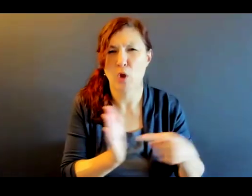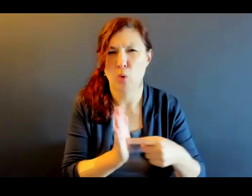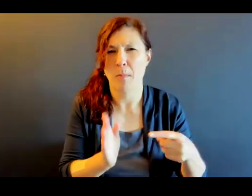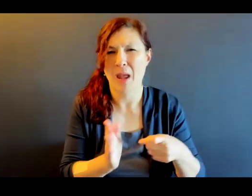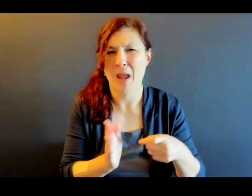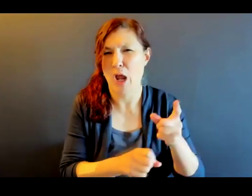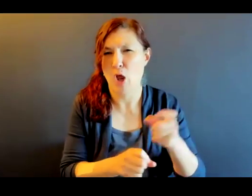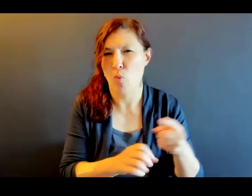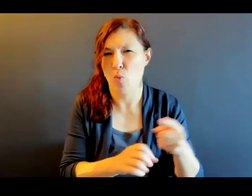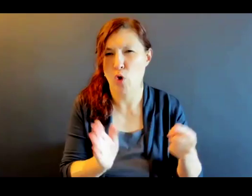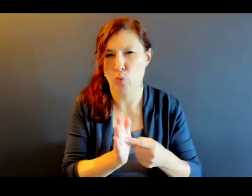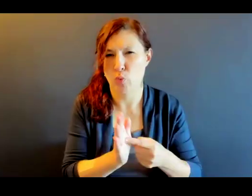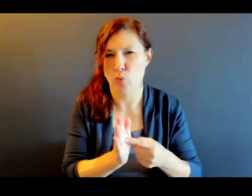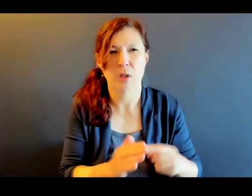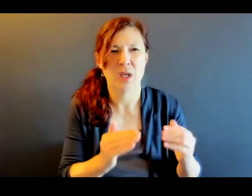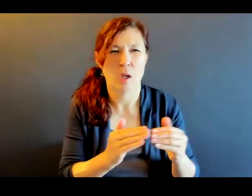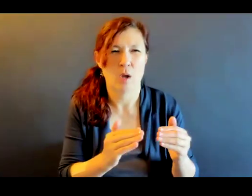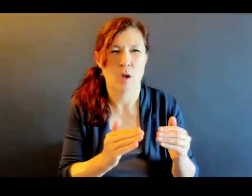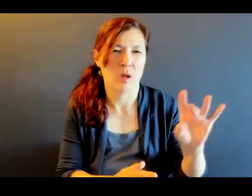dues to MASC in the amount of